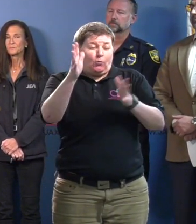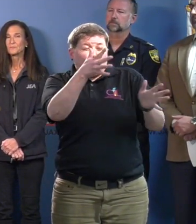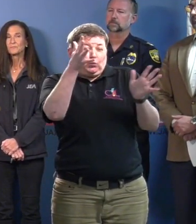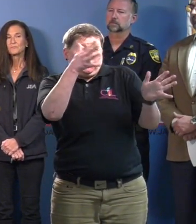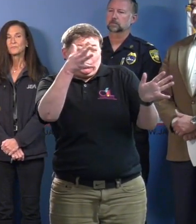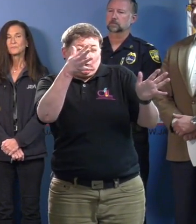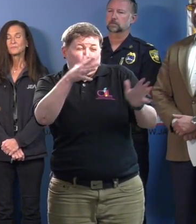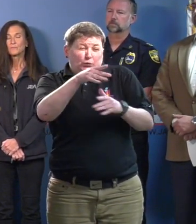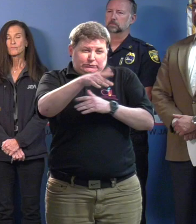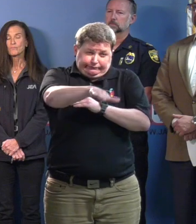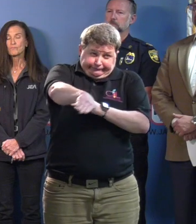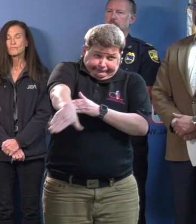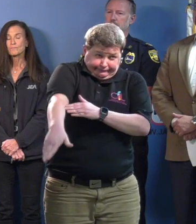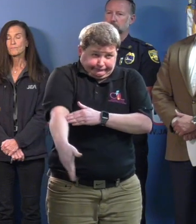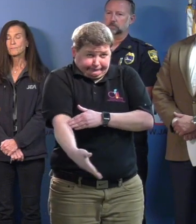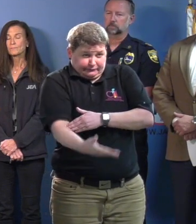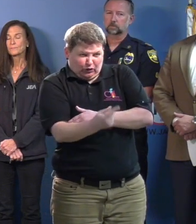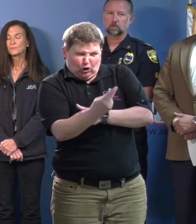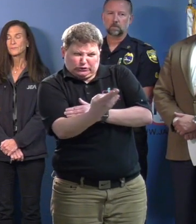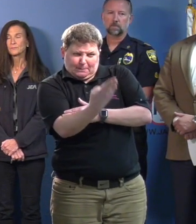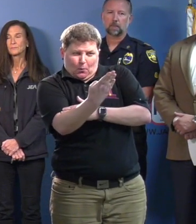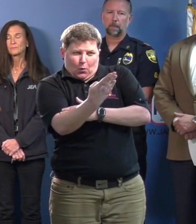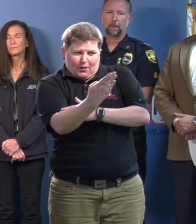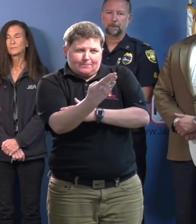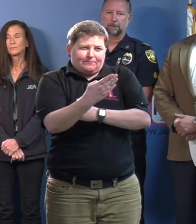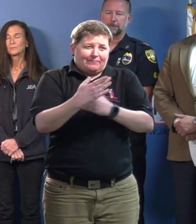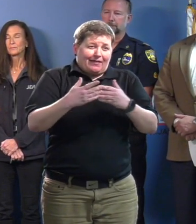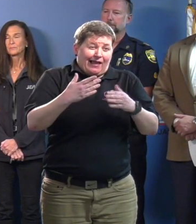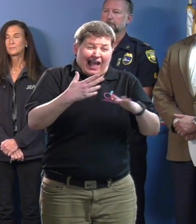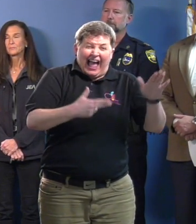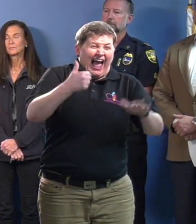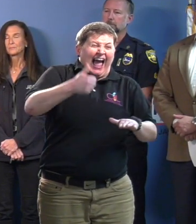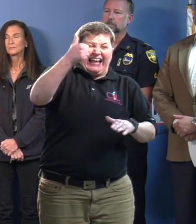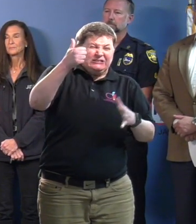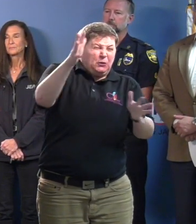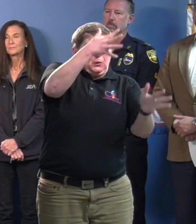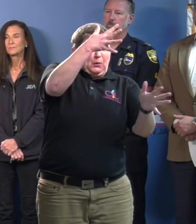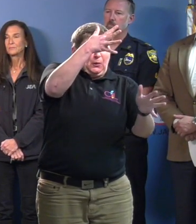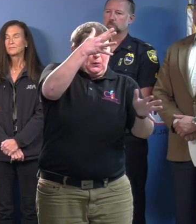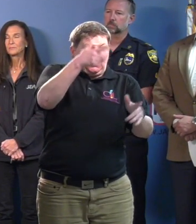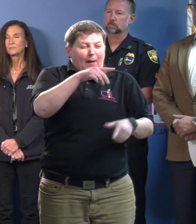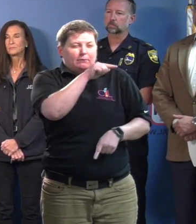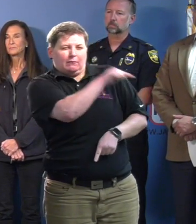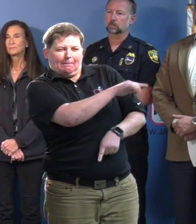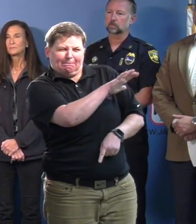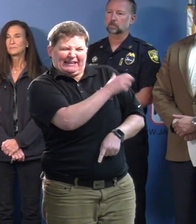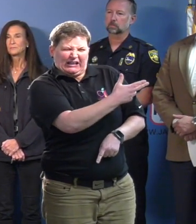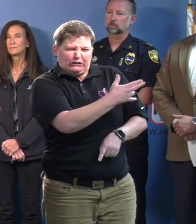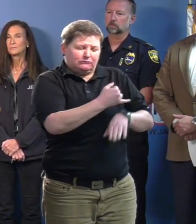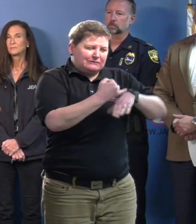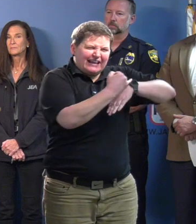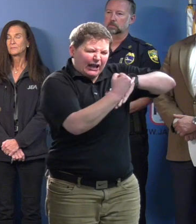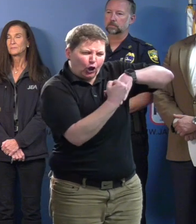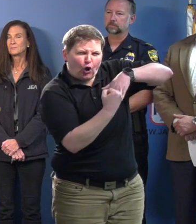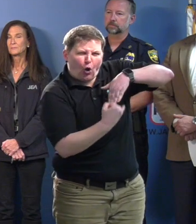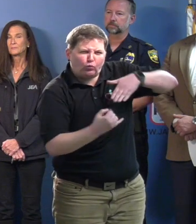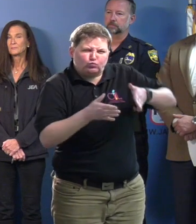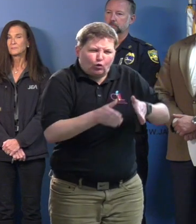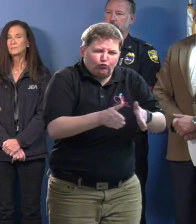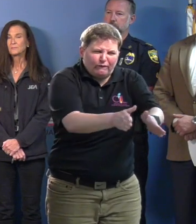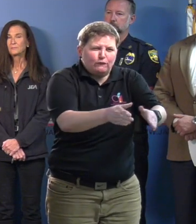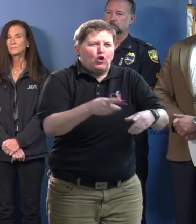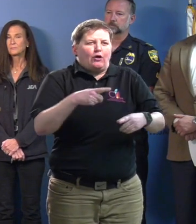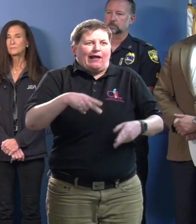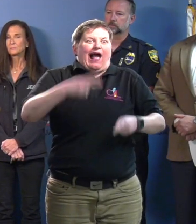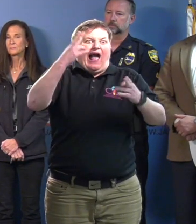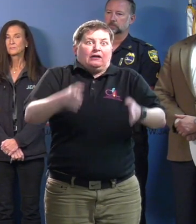morning. Those will be highest around the beaches and intracoastal and high-profile buildings. May occasionally see a gust